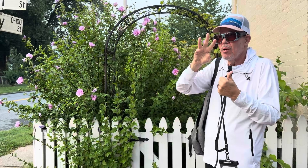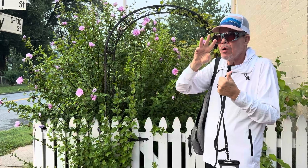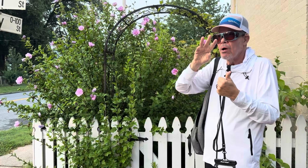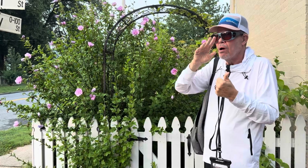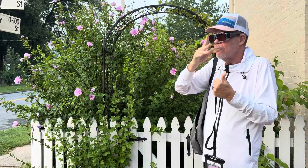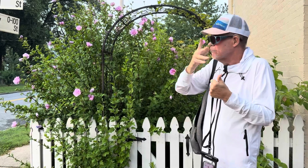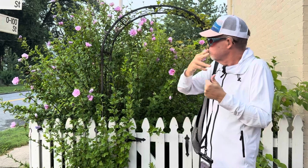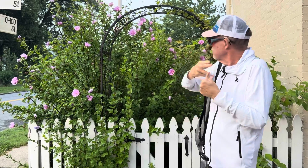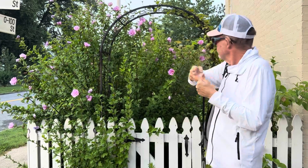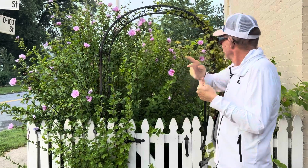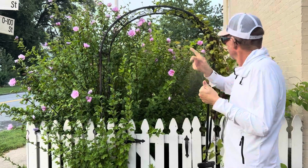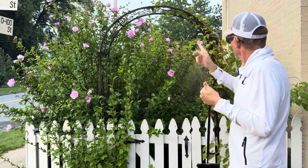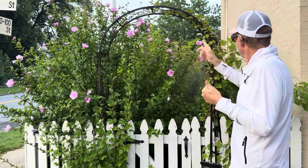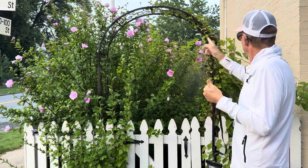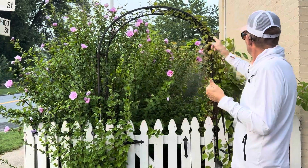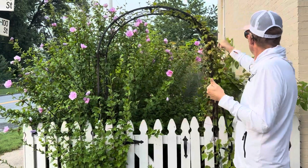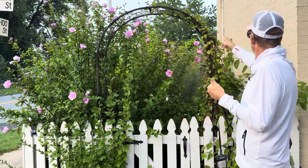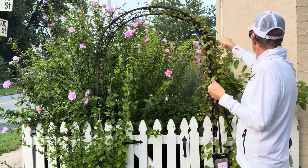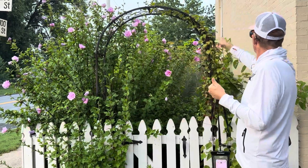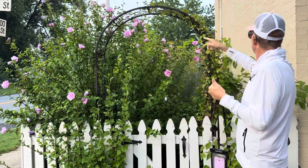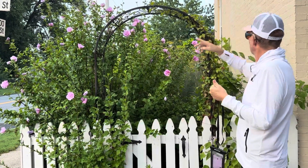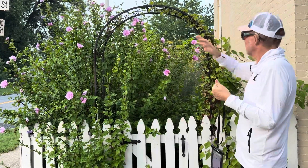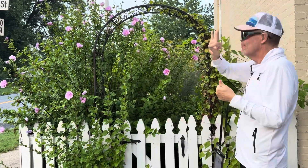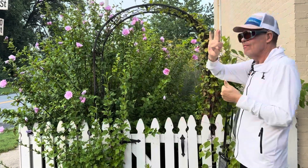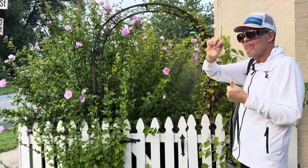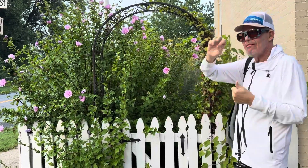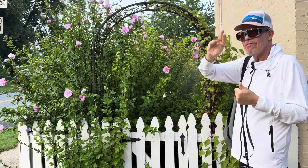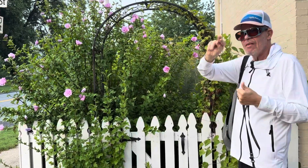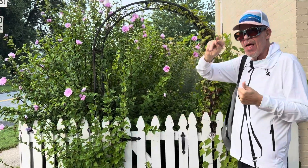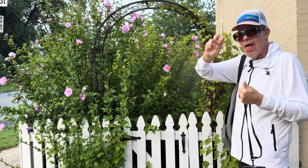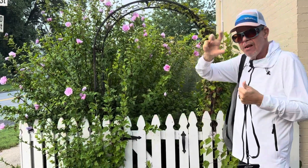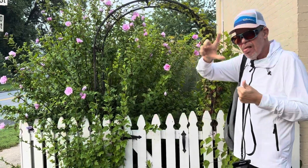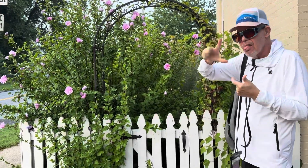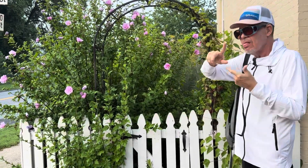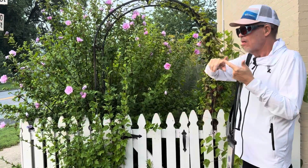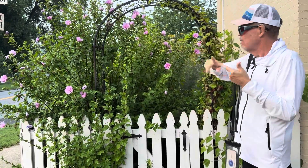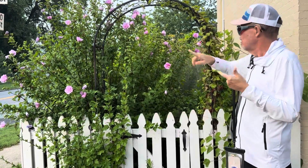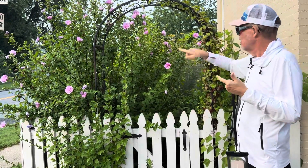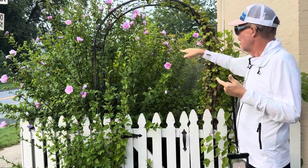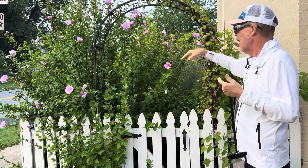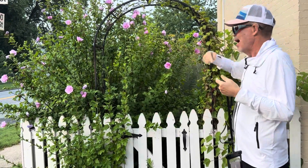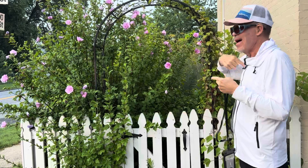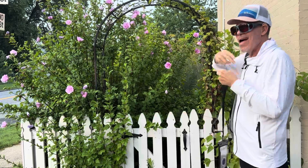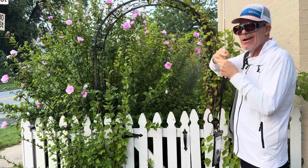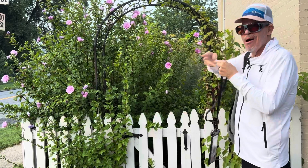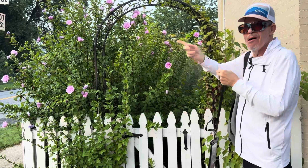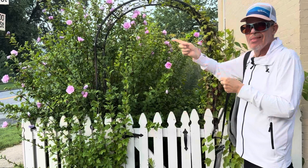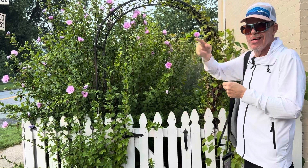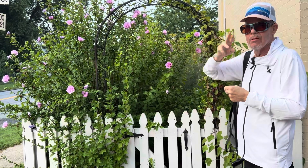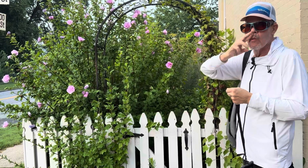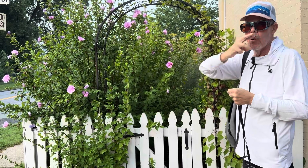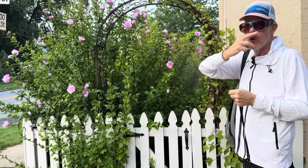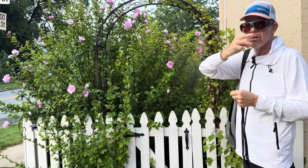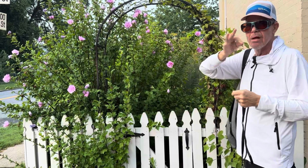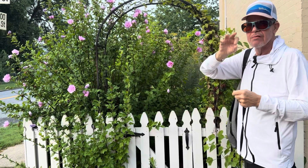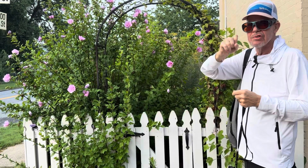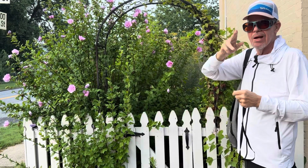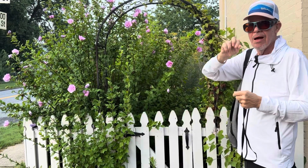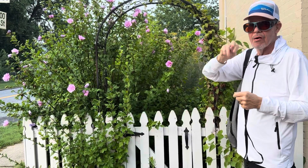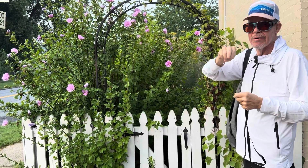of, what's it called? Fennel. And this bush, I call it Rose of